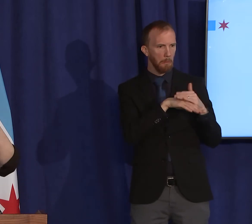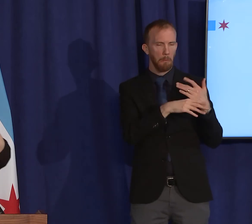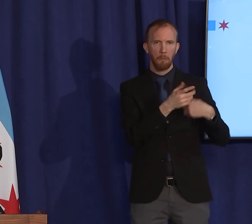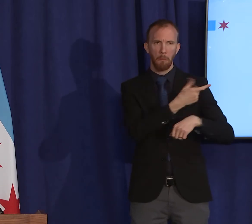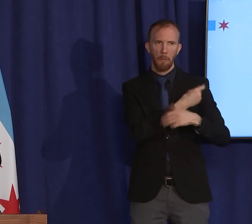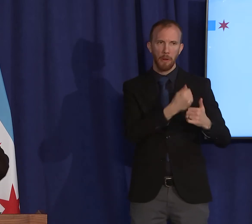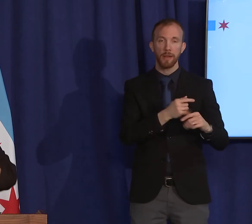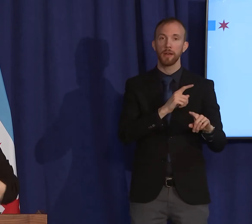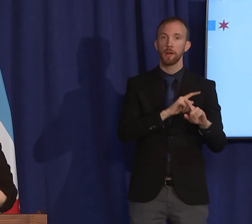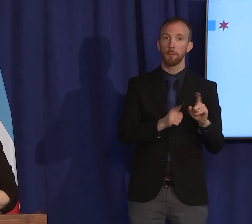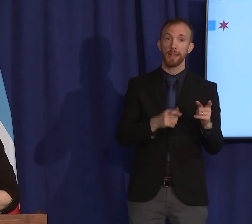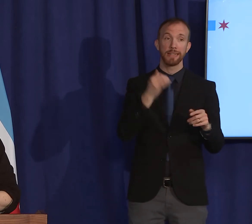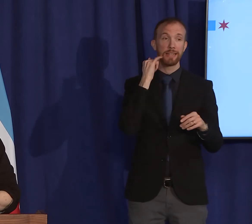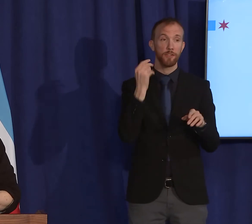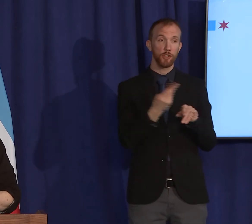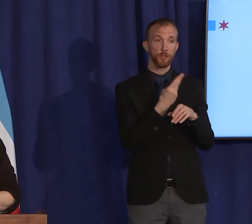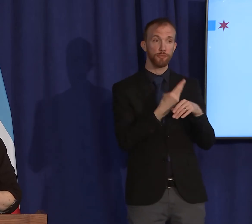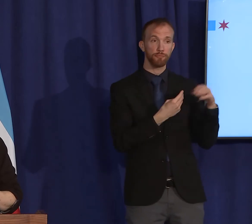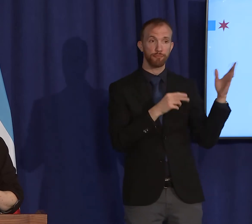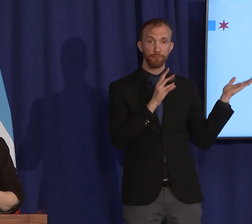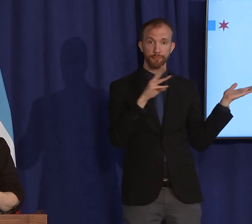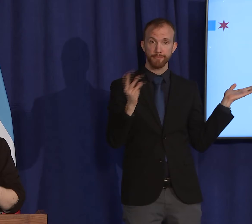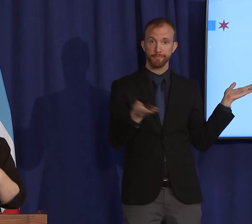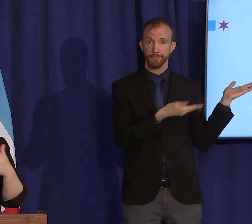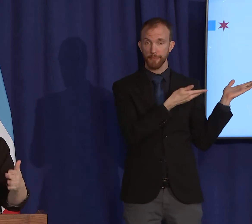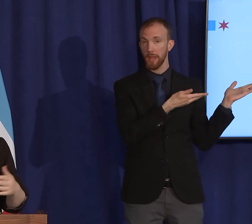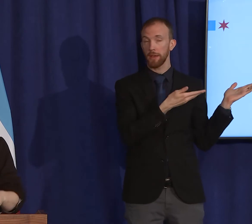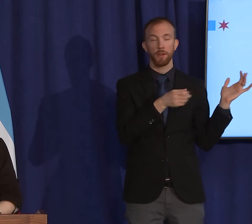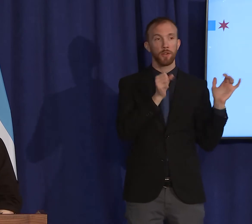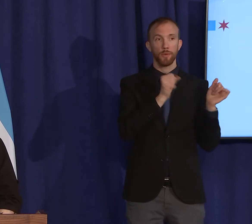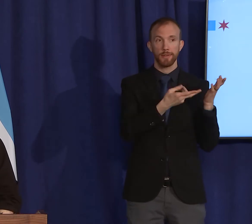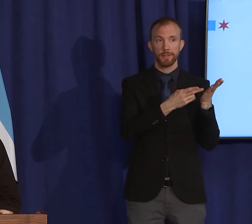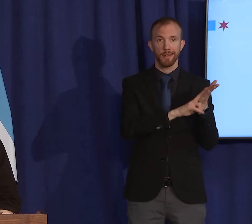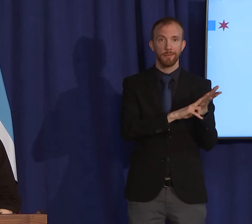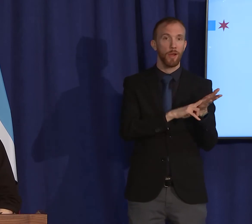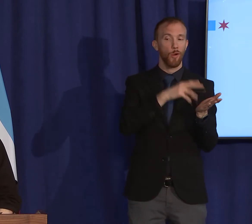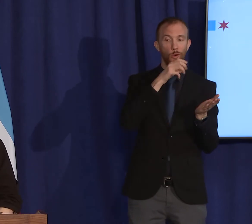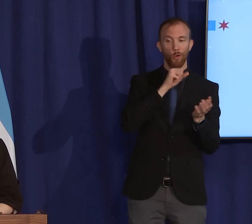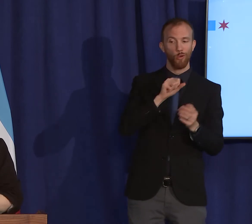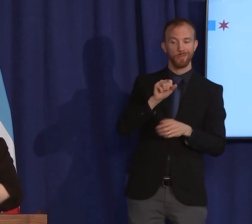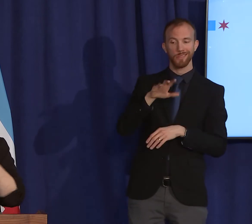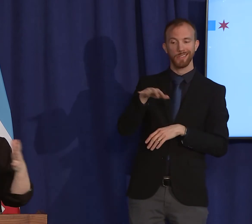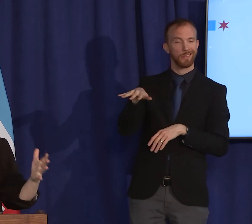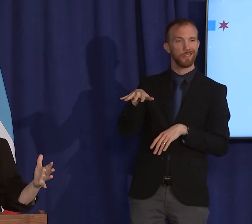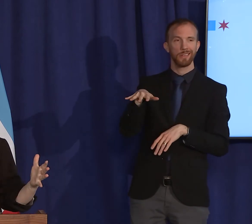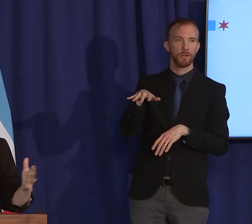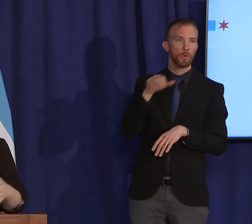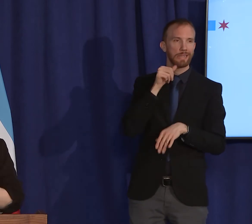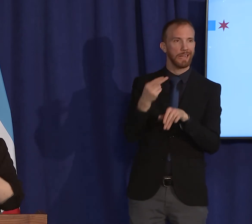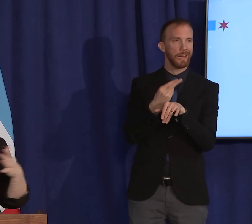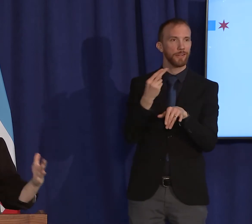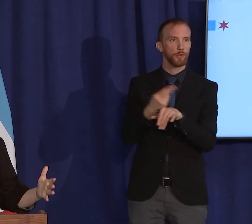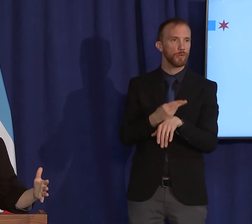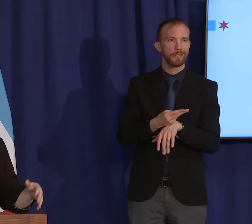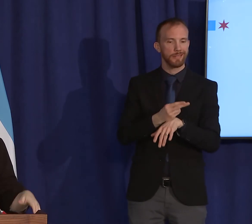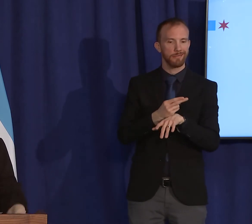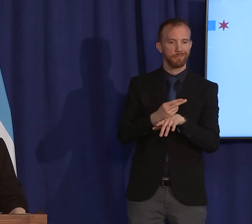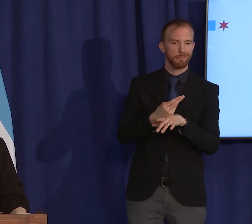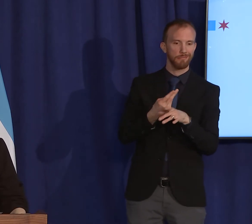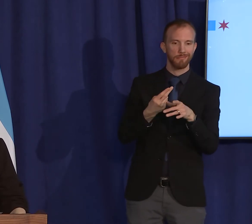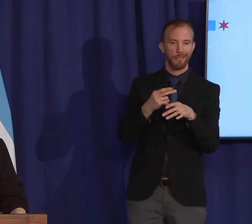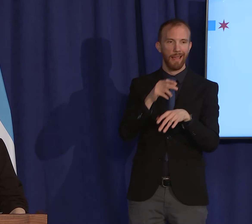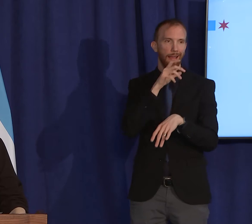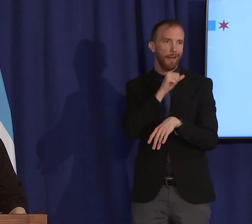when people are using ZocDoc.com, for example, to sign up, we will not be using an age-based strategy. We will be using the strategy that